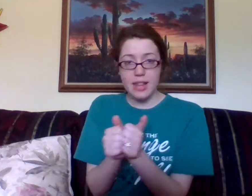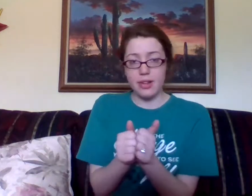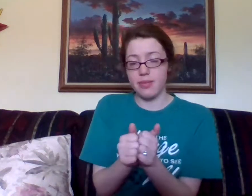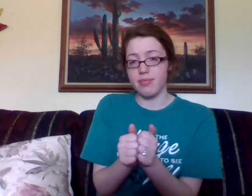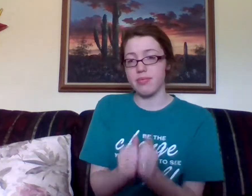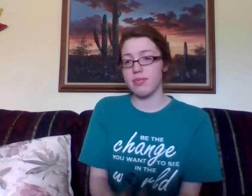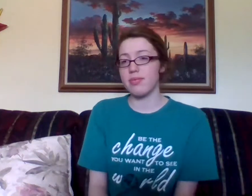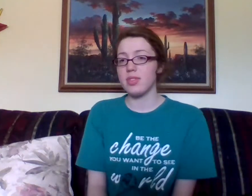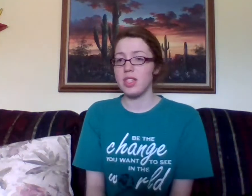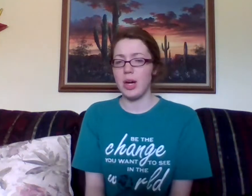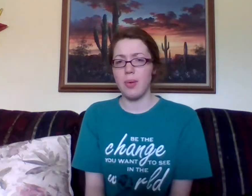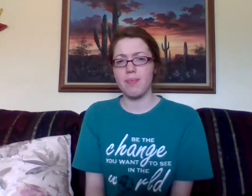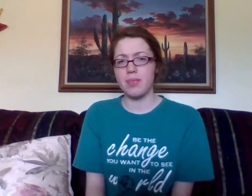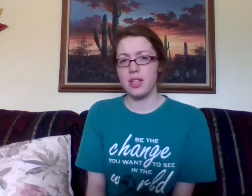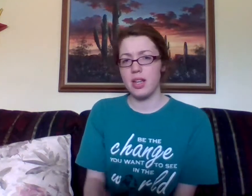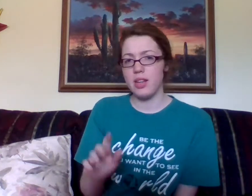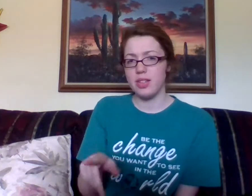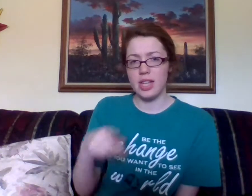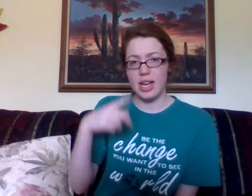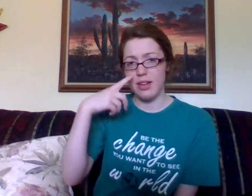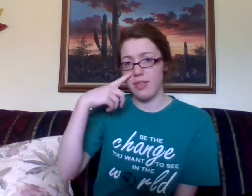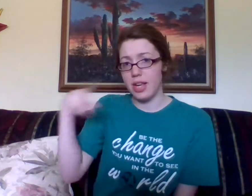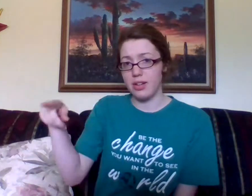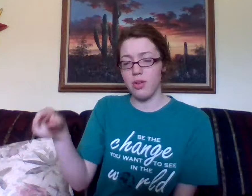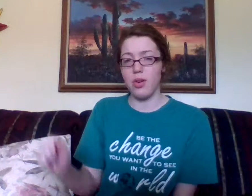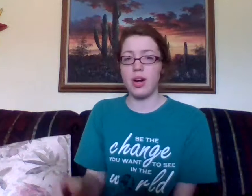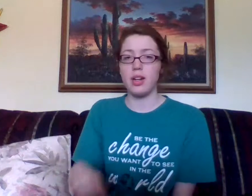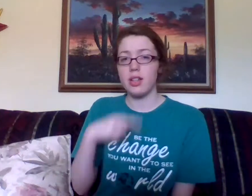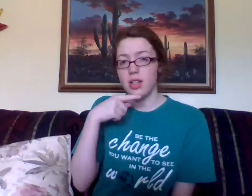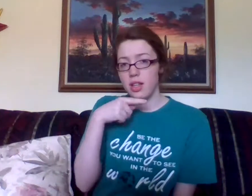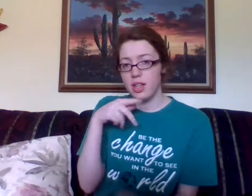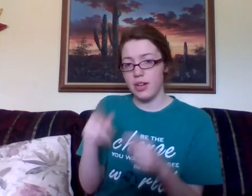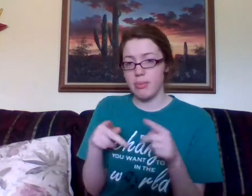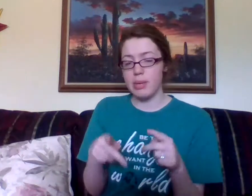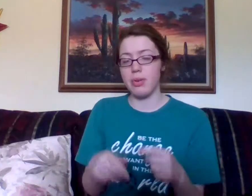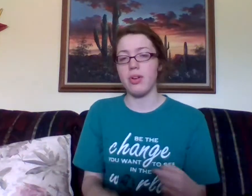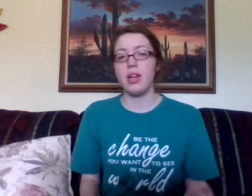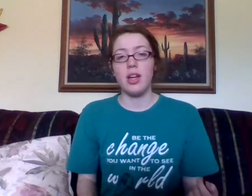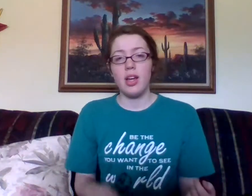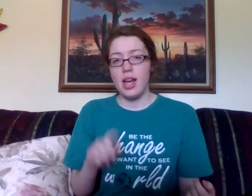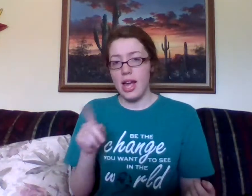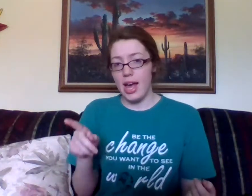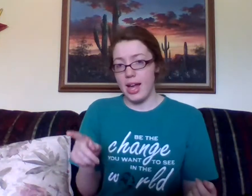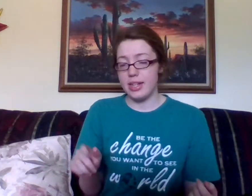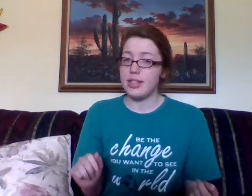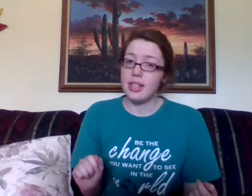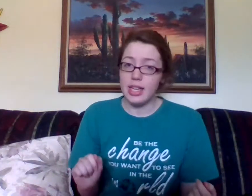together, just kind of ignore hearing people. And